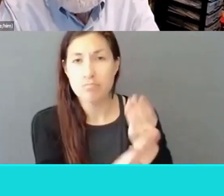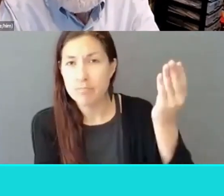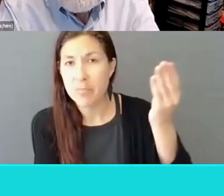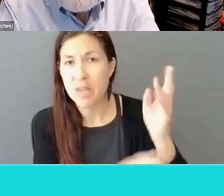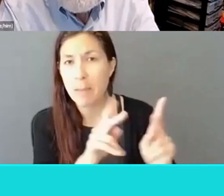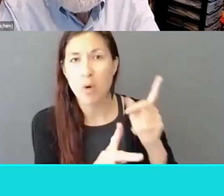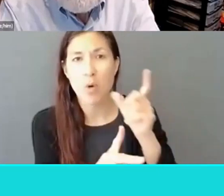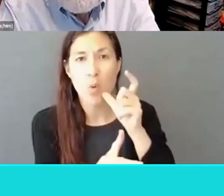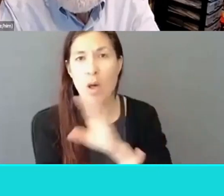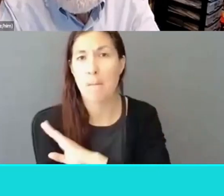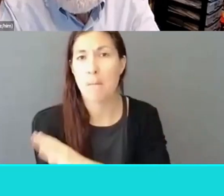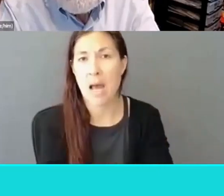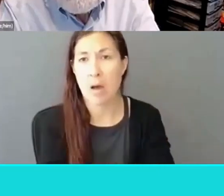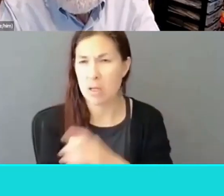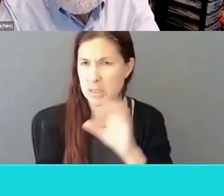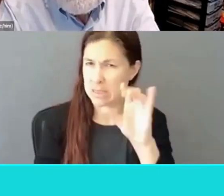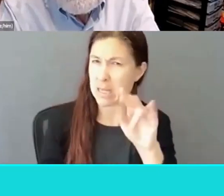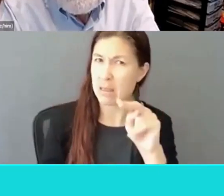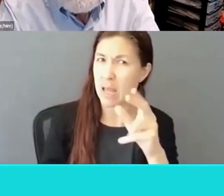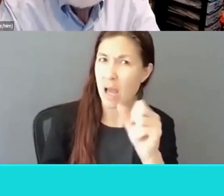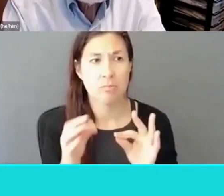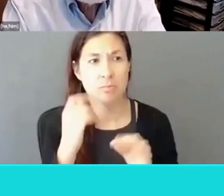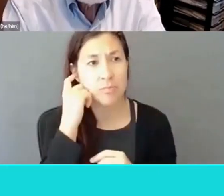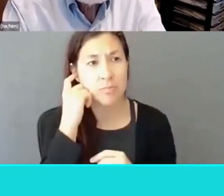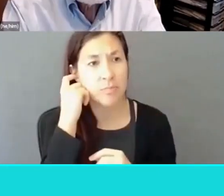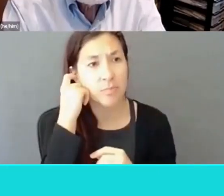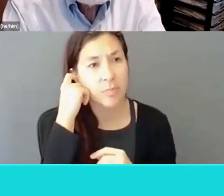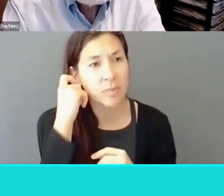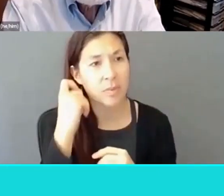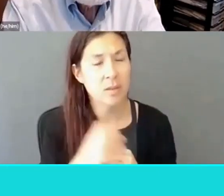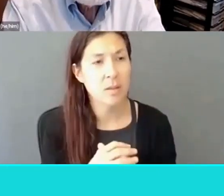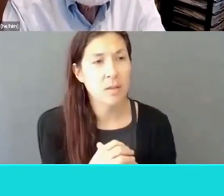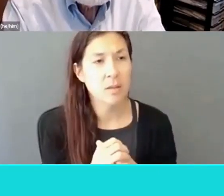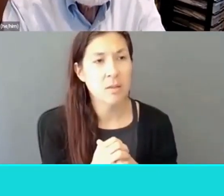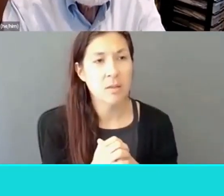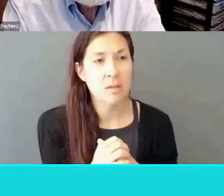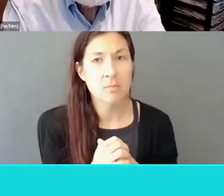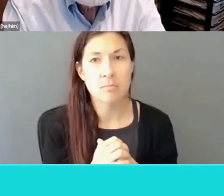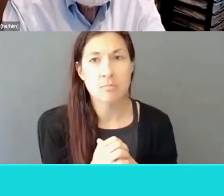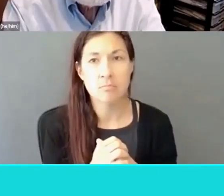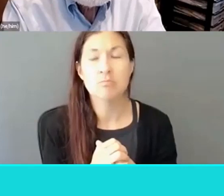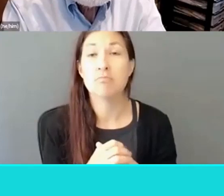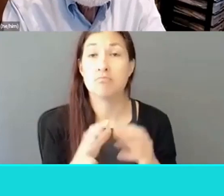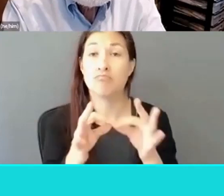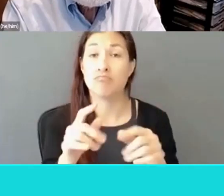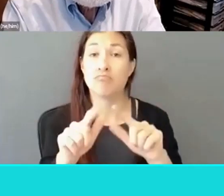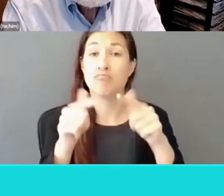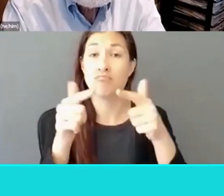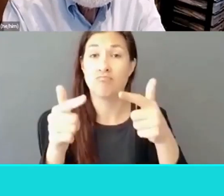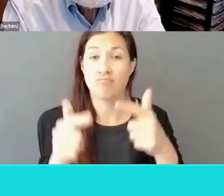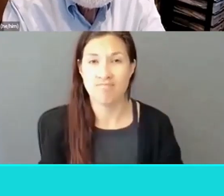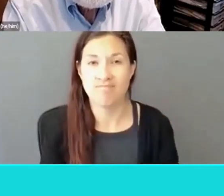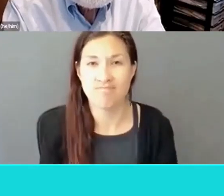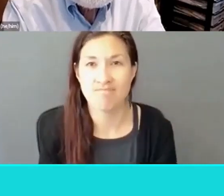And it's with chronic illnesses like post-viral